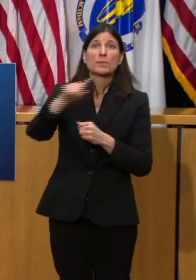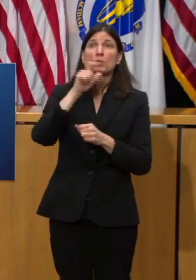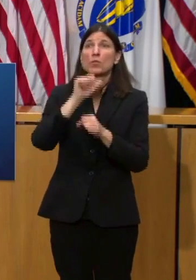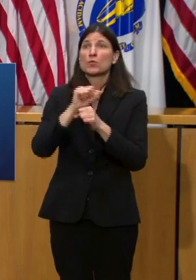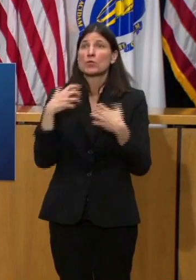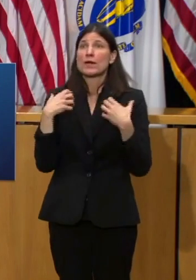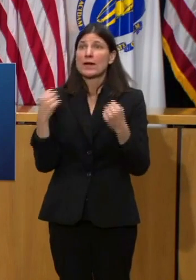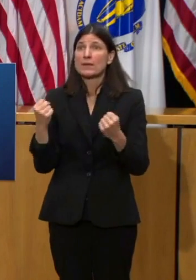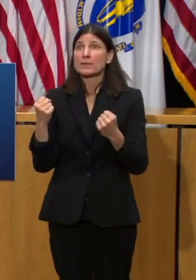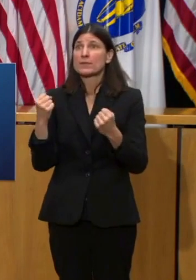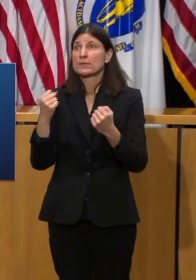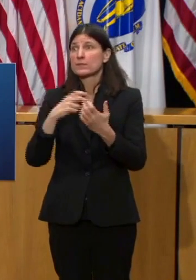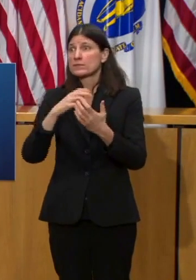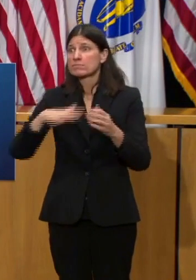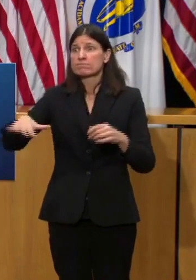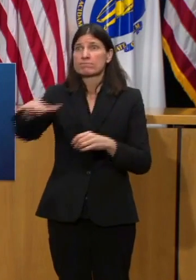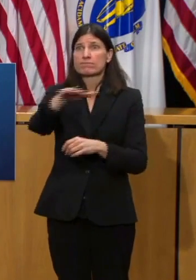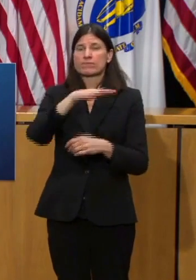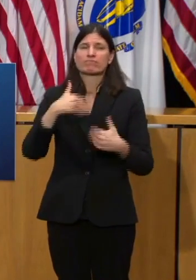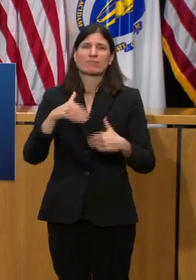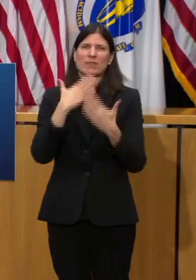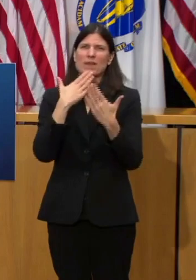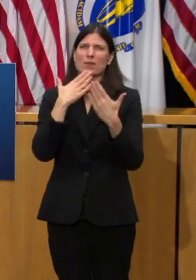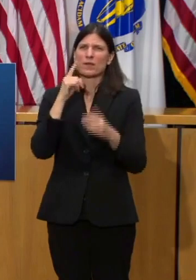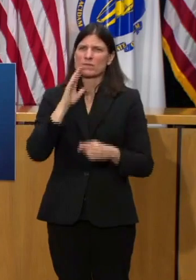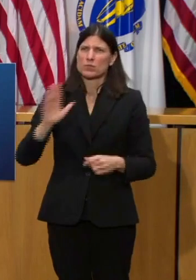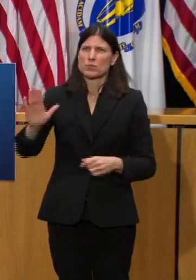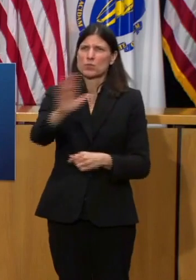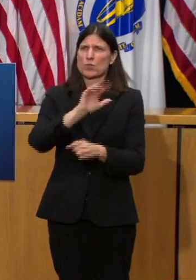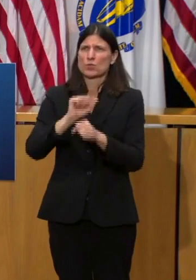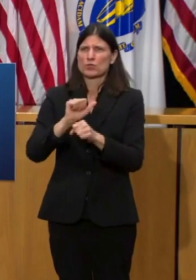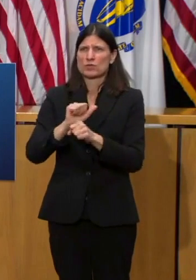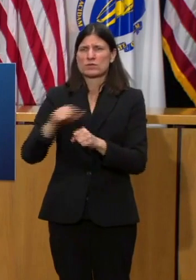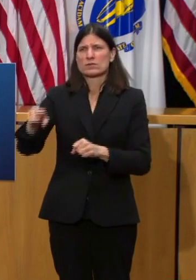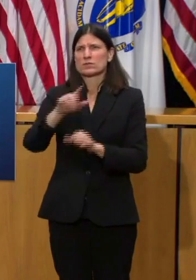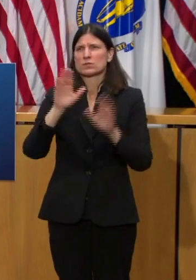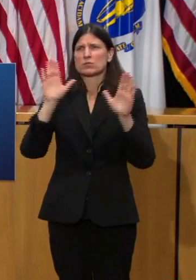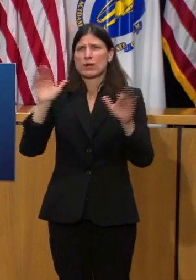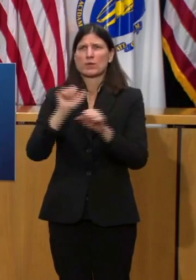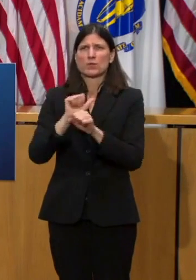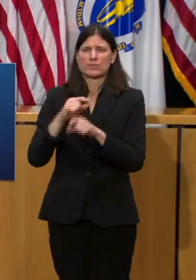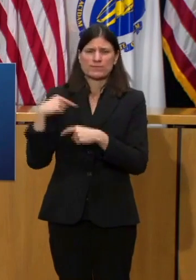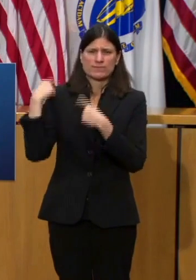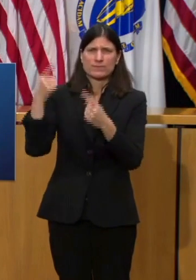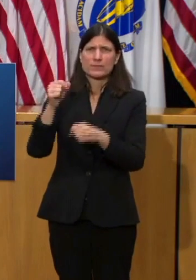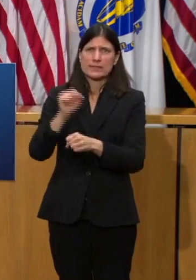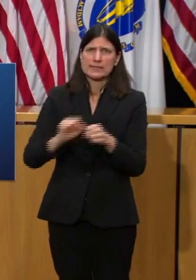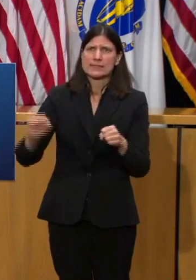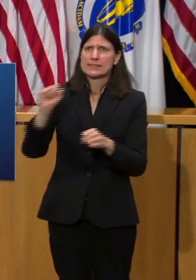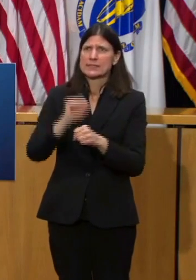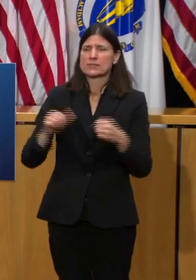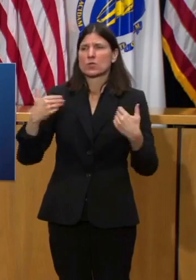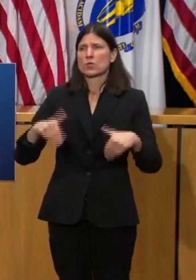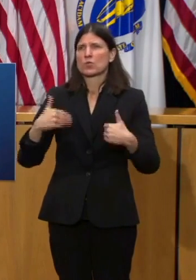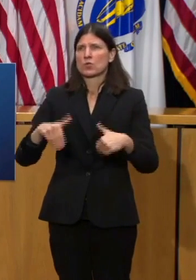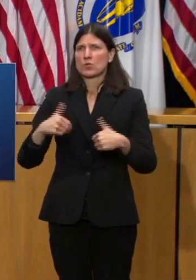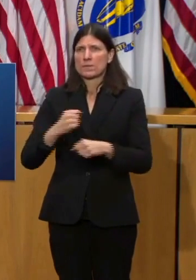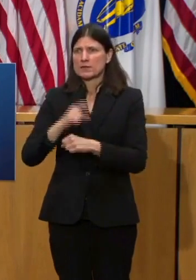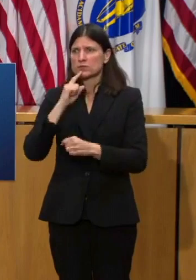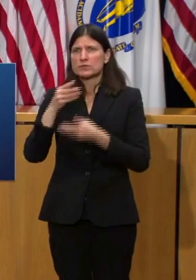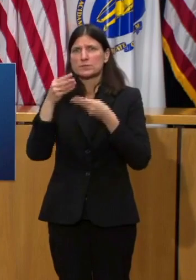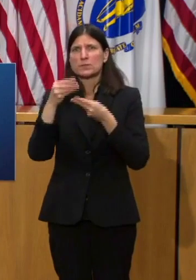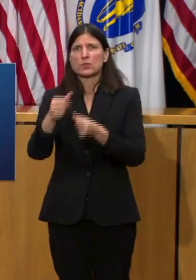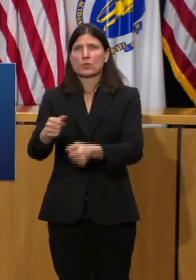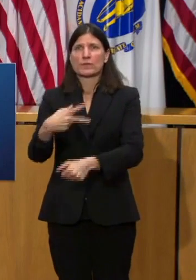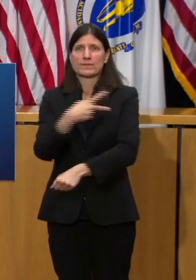have done a tremendous job, and I know how hard you are all working. Again, we are so grateful and thankful for your efforts and for your